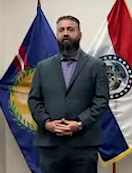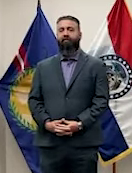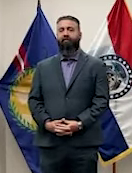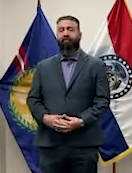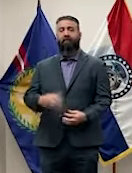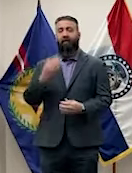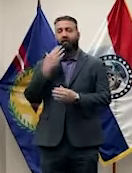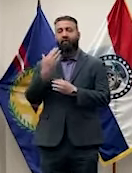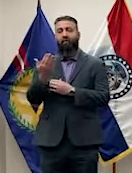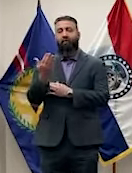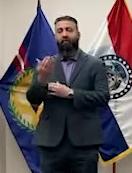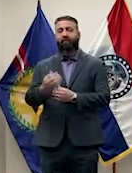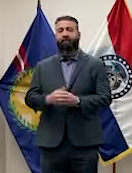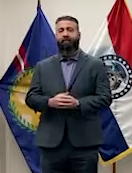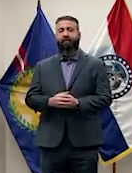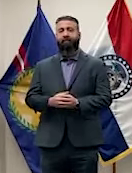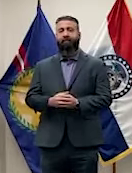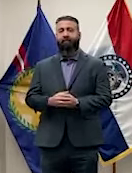Good morning.